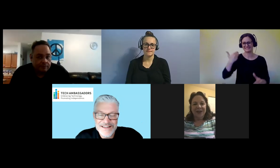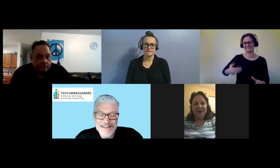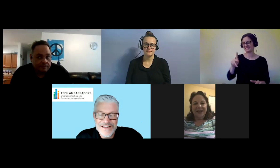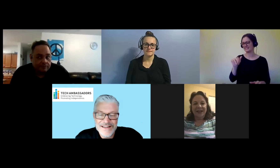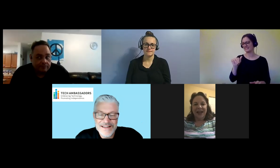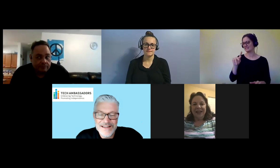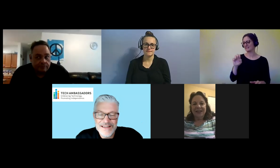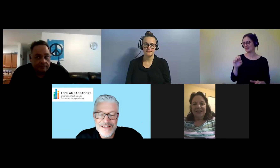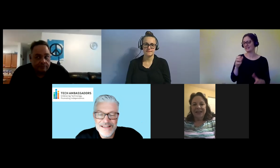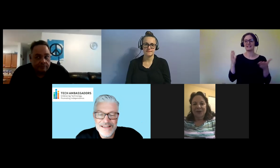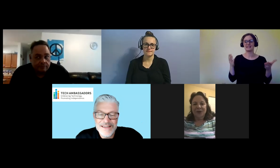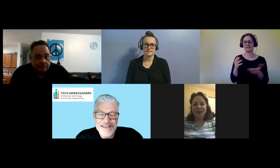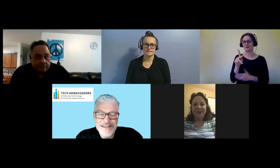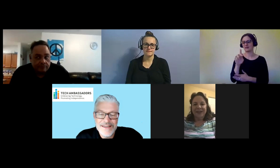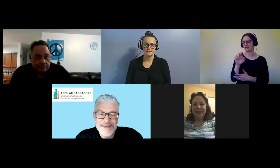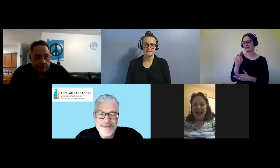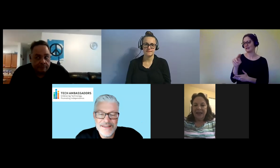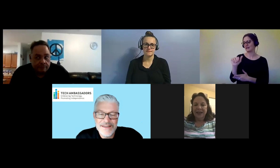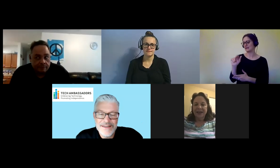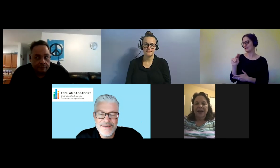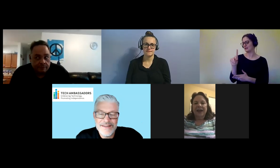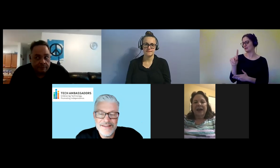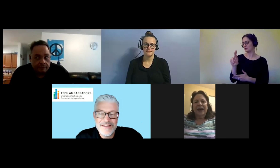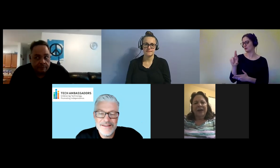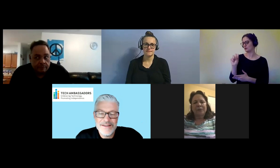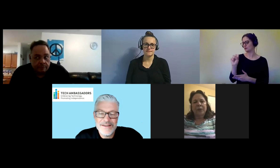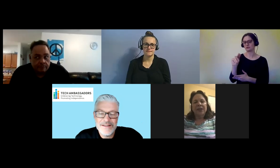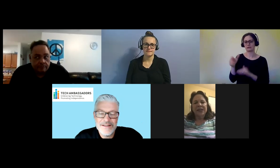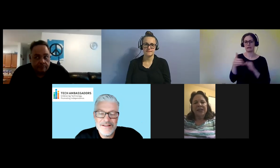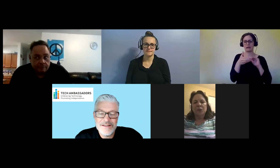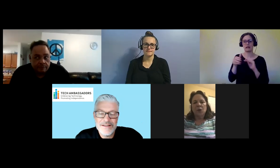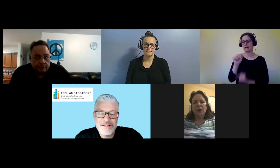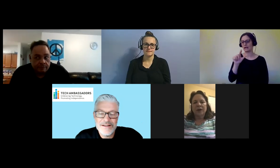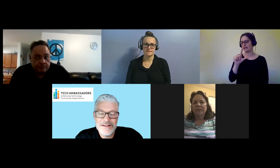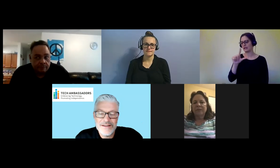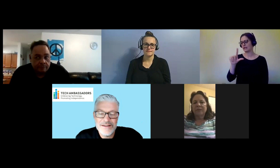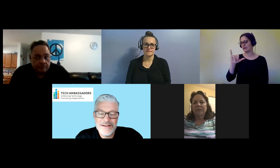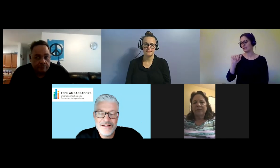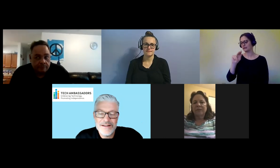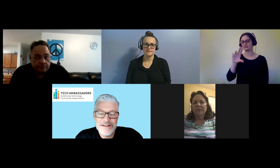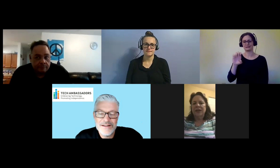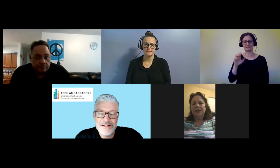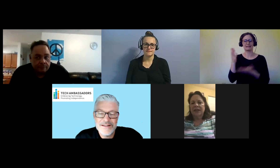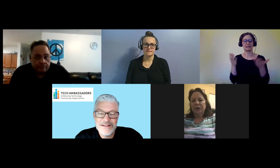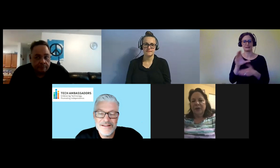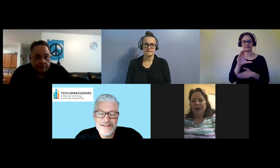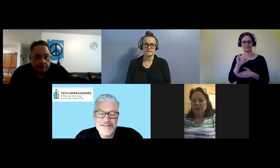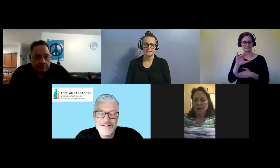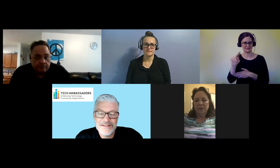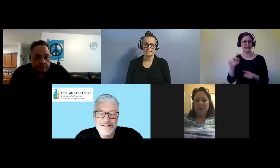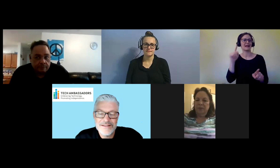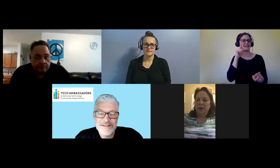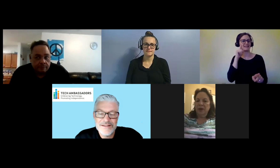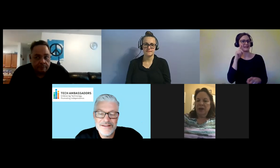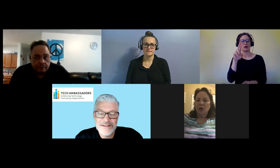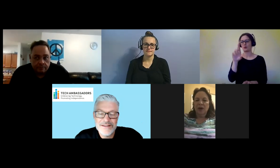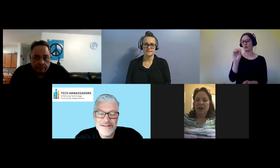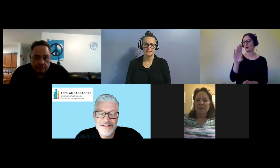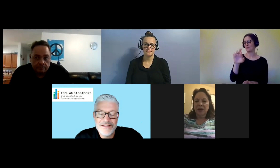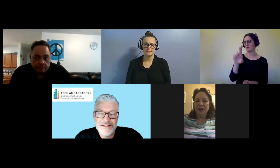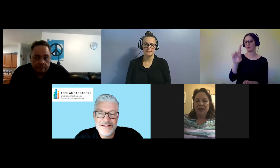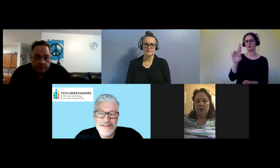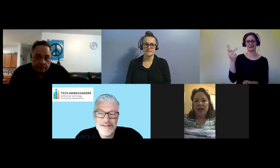Ken Anderson Alliance here in Greater Cincinnati. But this is more, Robert and I are going to have to get together because we're building a